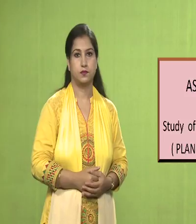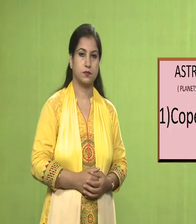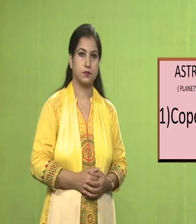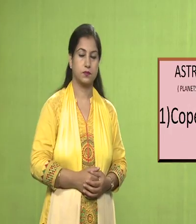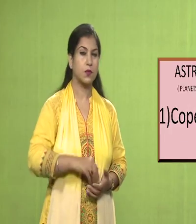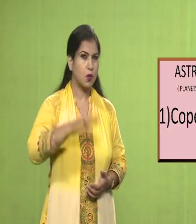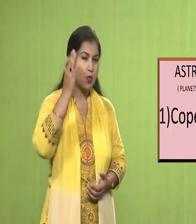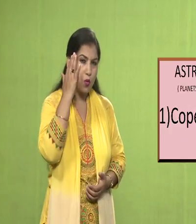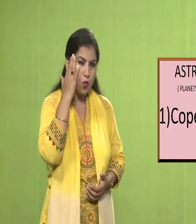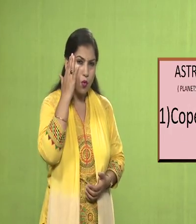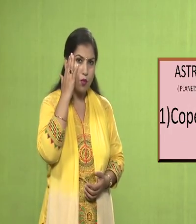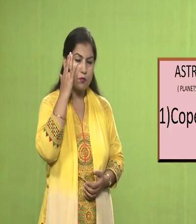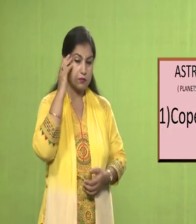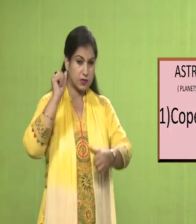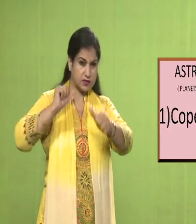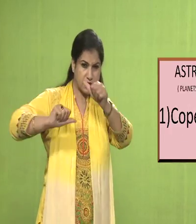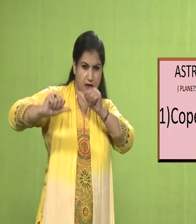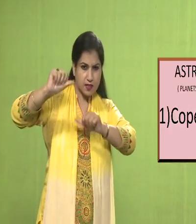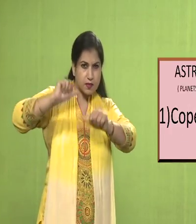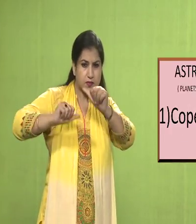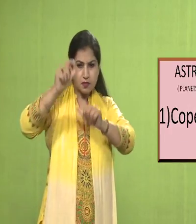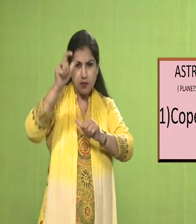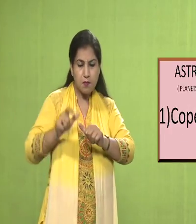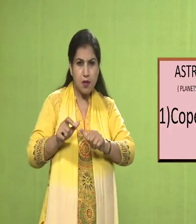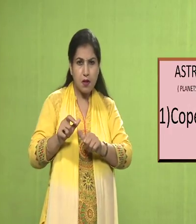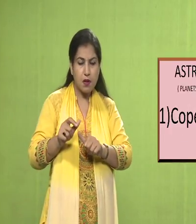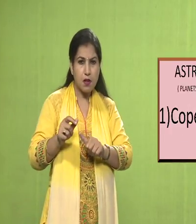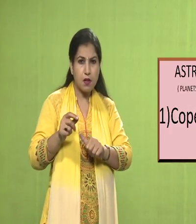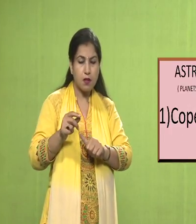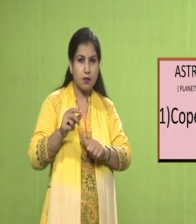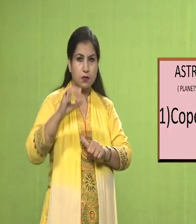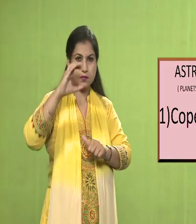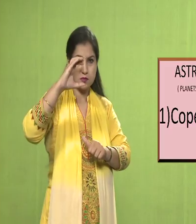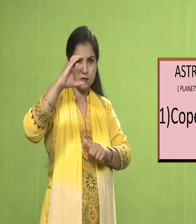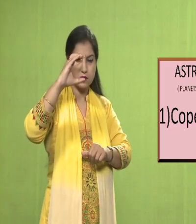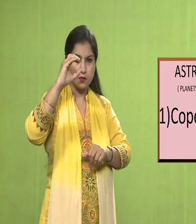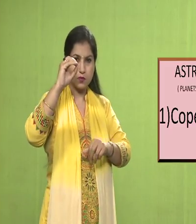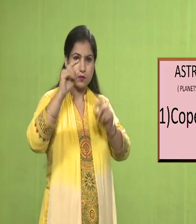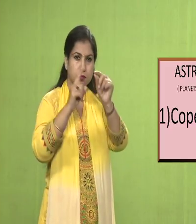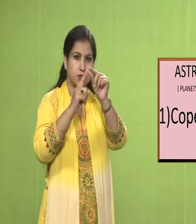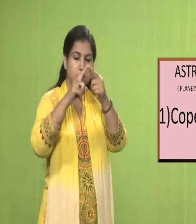Do you know about the scientists named Copernicus?